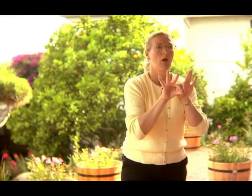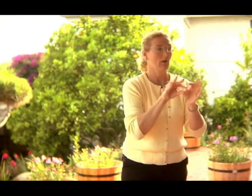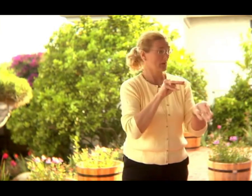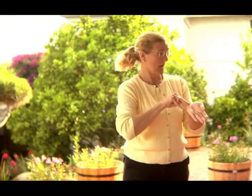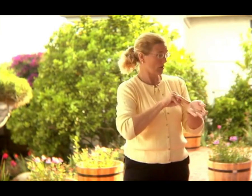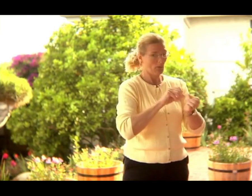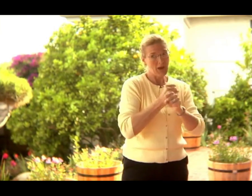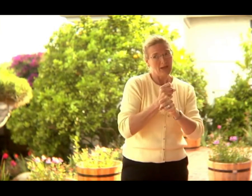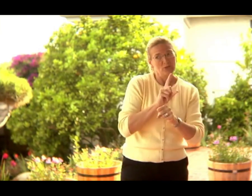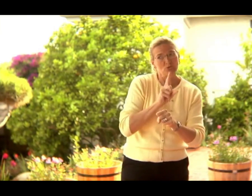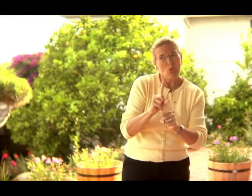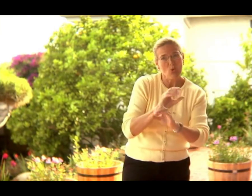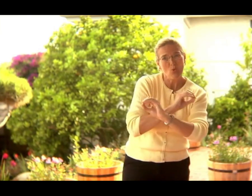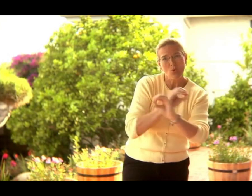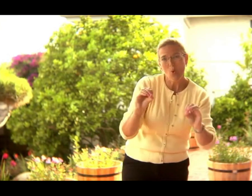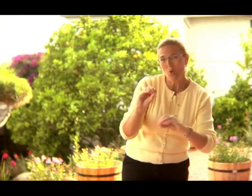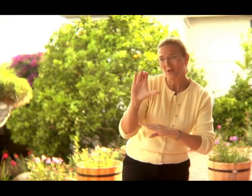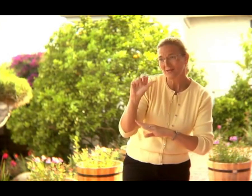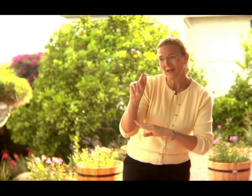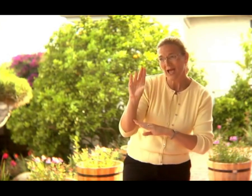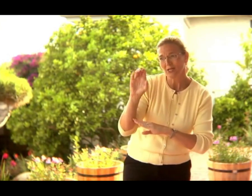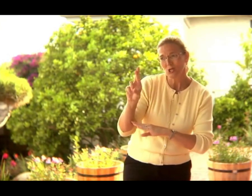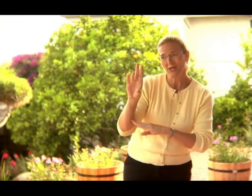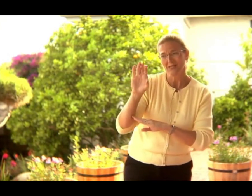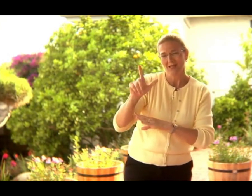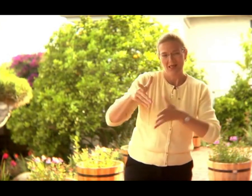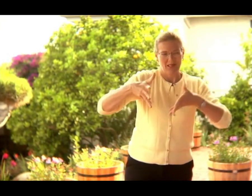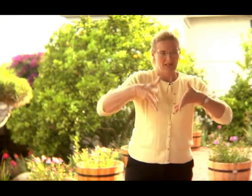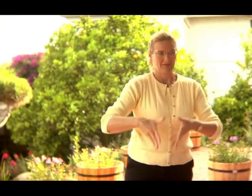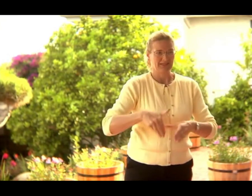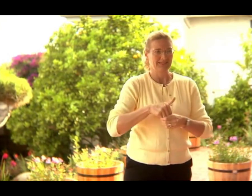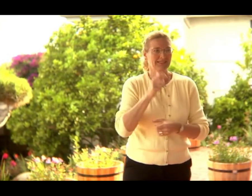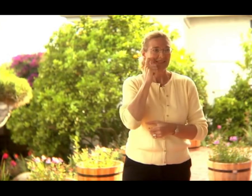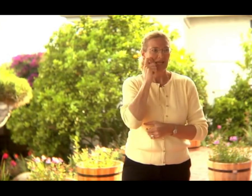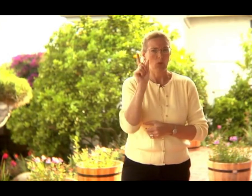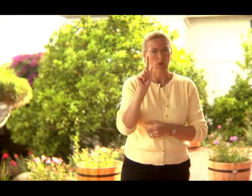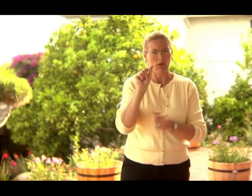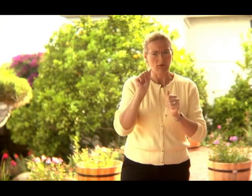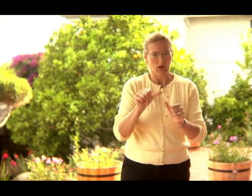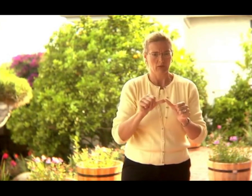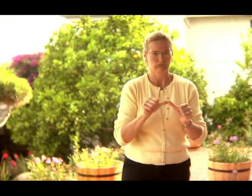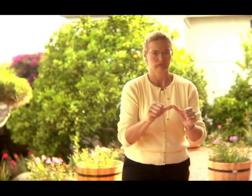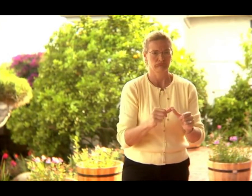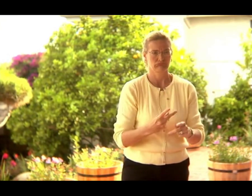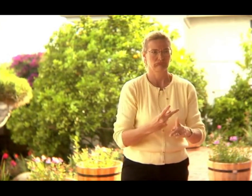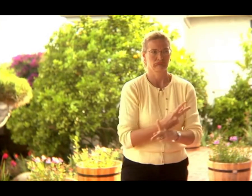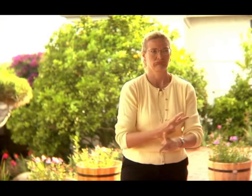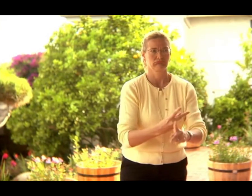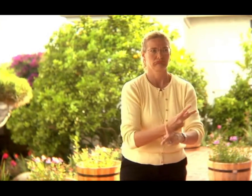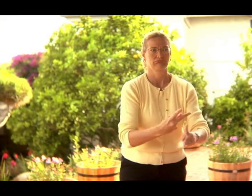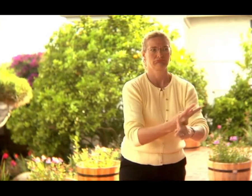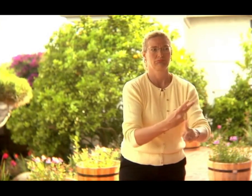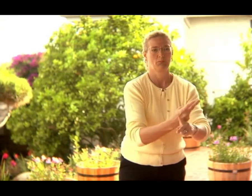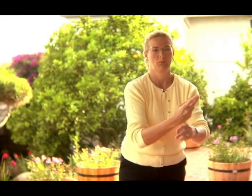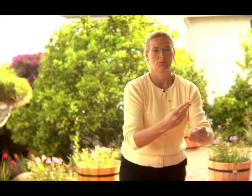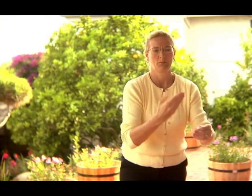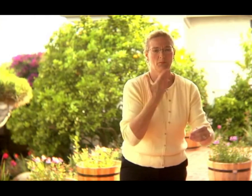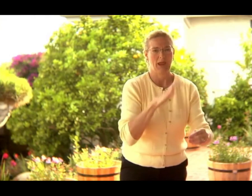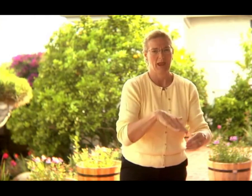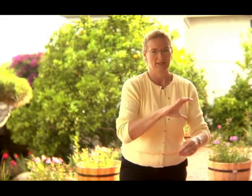But more importantly, the doctor wants to be absolutely sure that there are no cancer cells still left in the skin that can continue to make